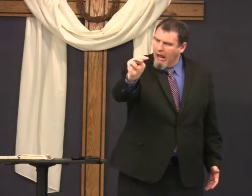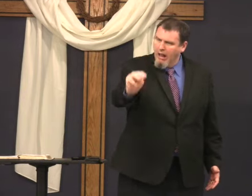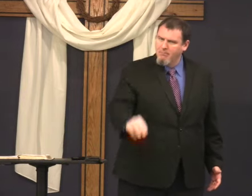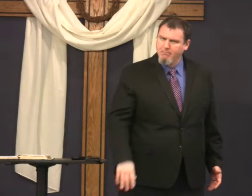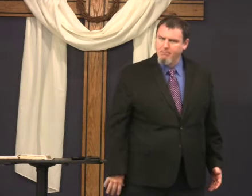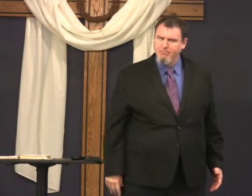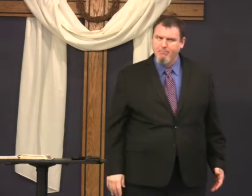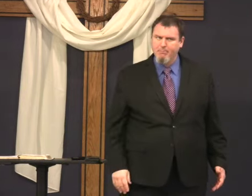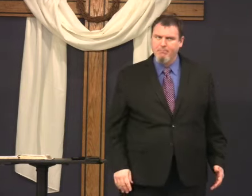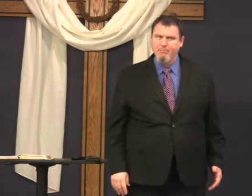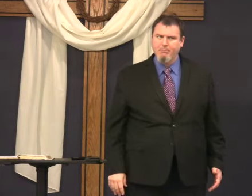am.